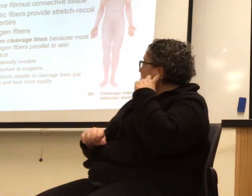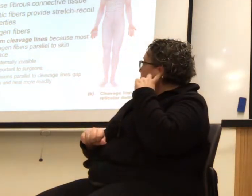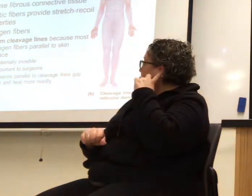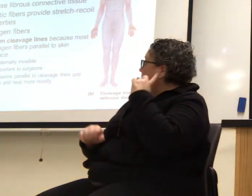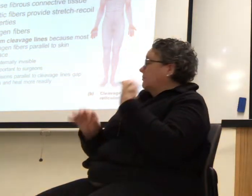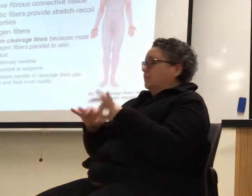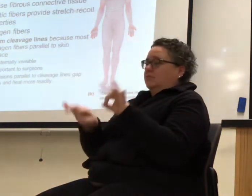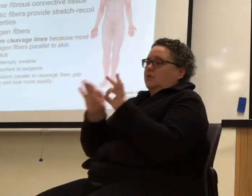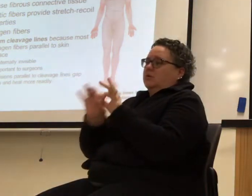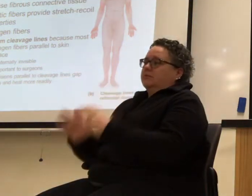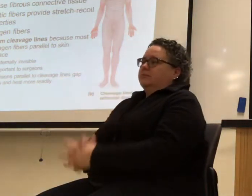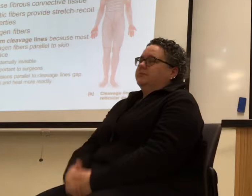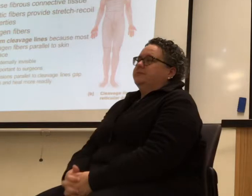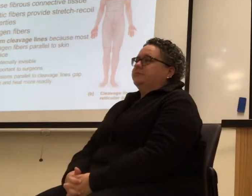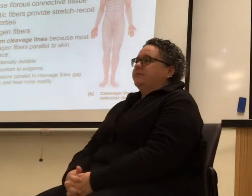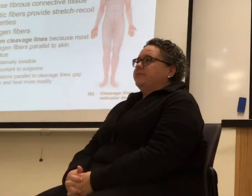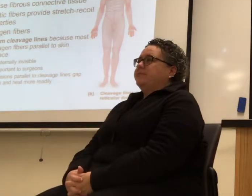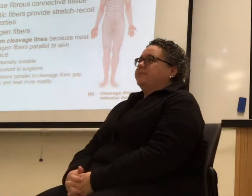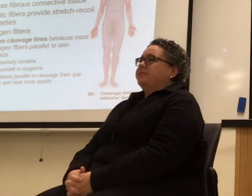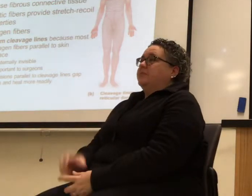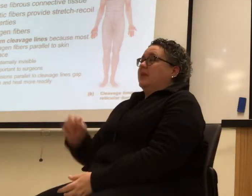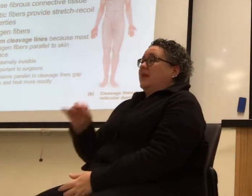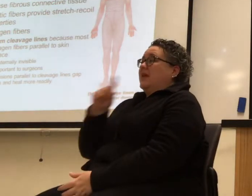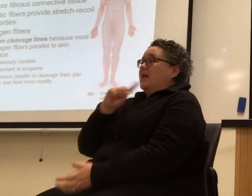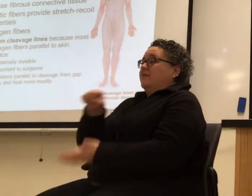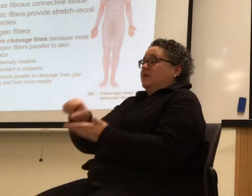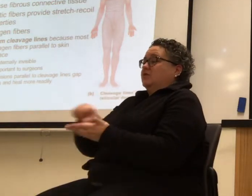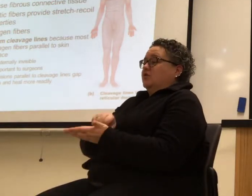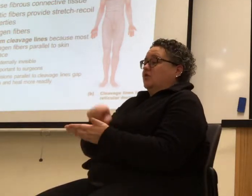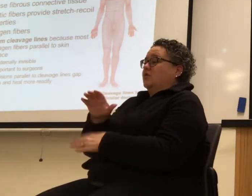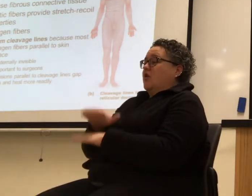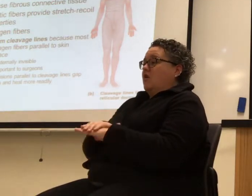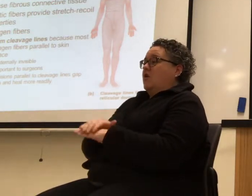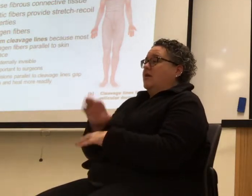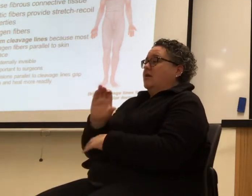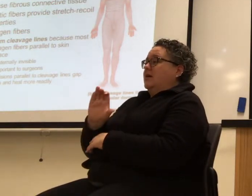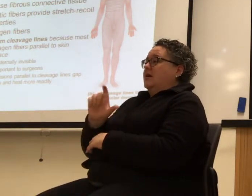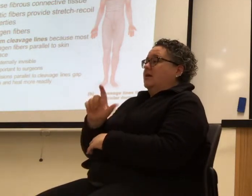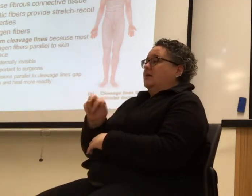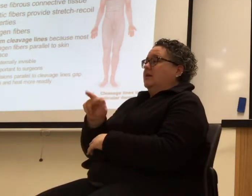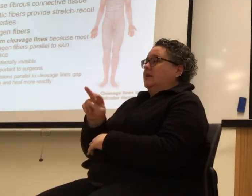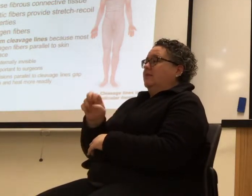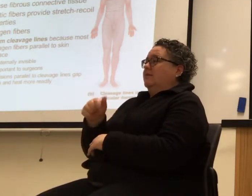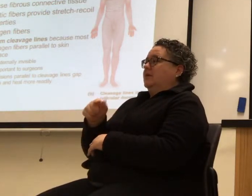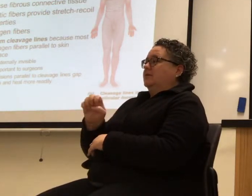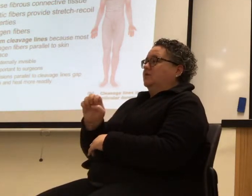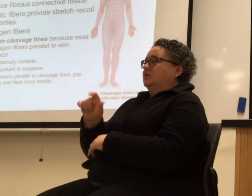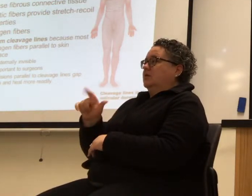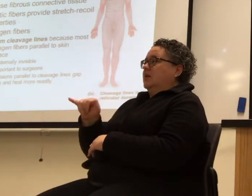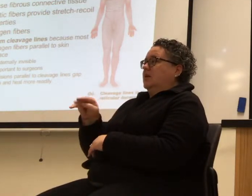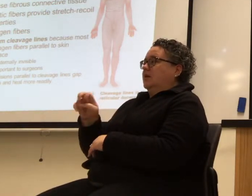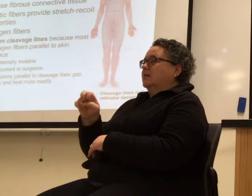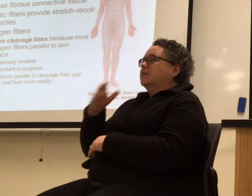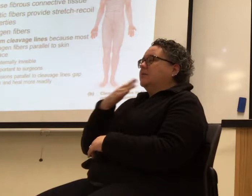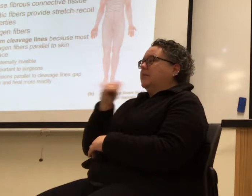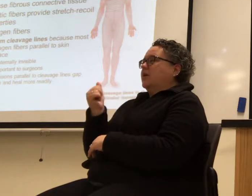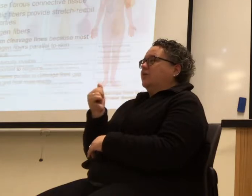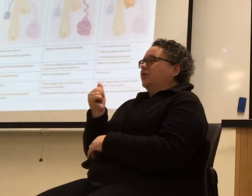it's important. If you make your incisions along the cleavage line, for better healing.